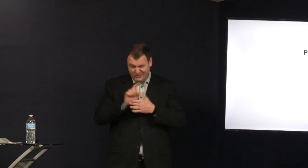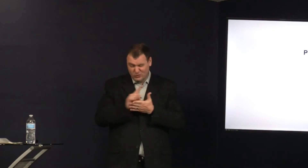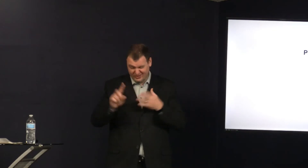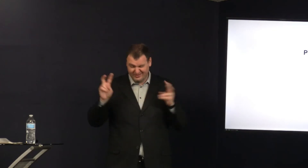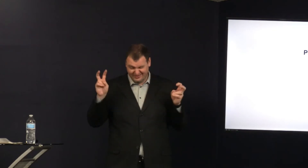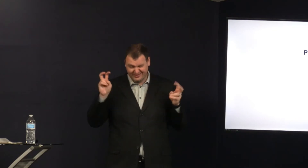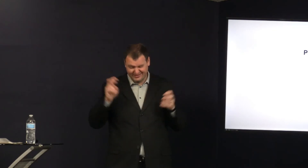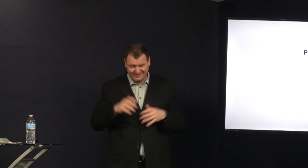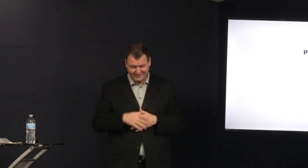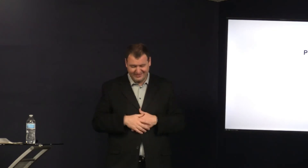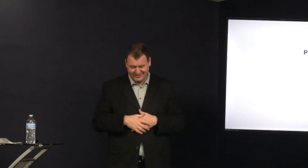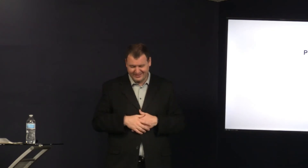It was a busy week.